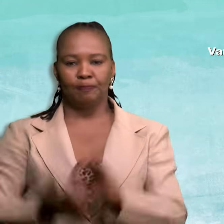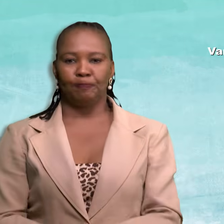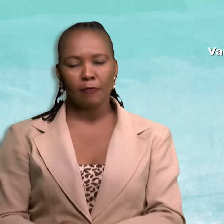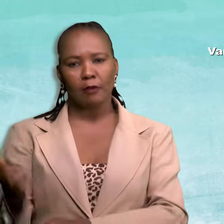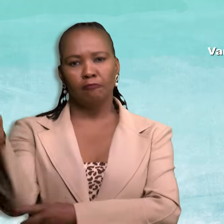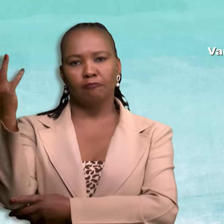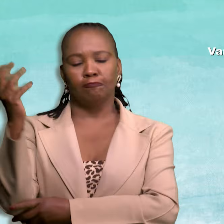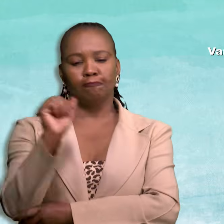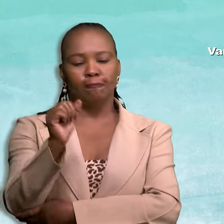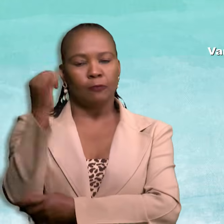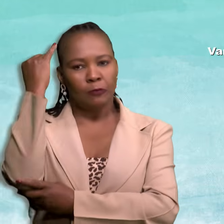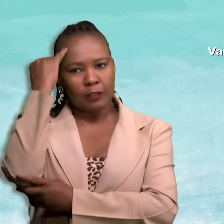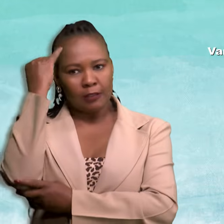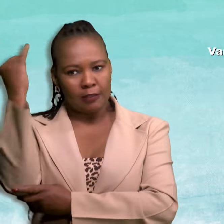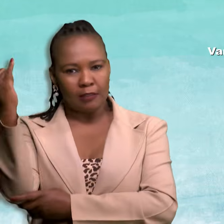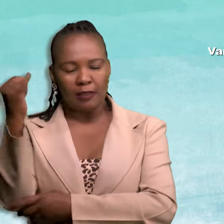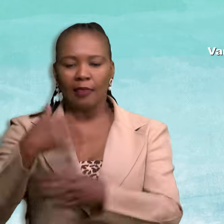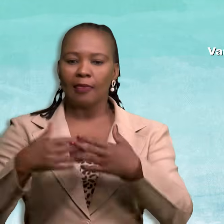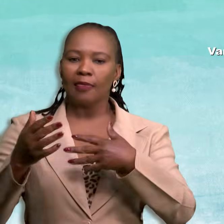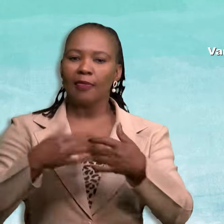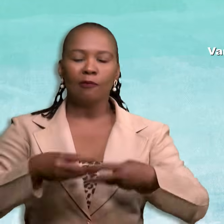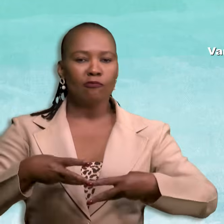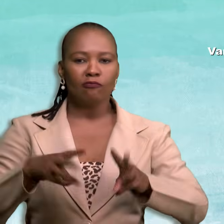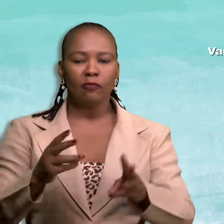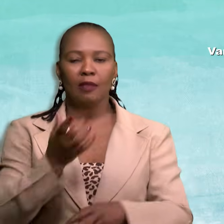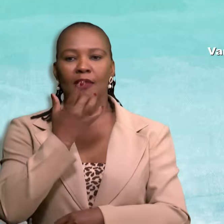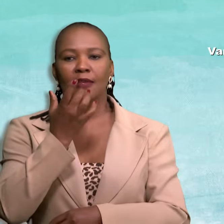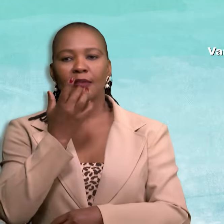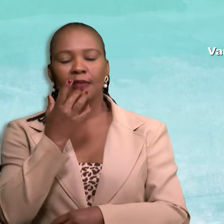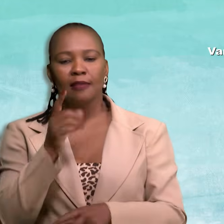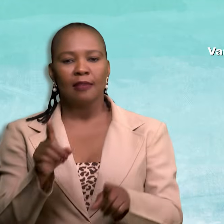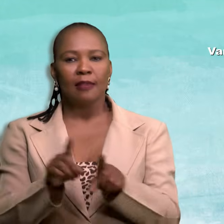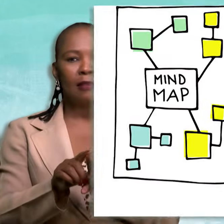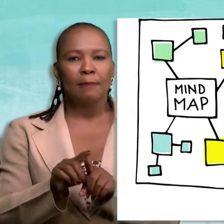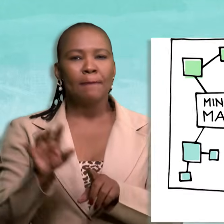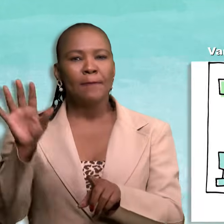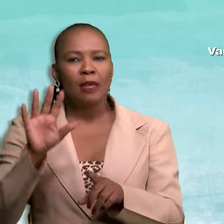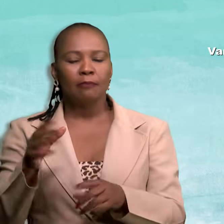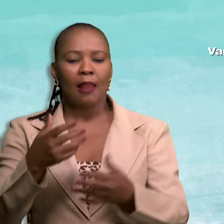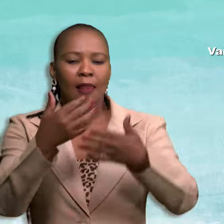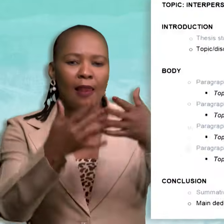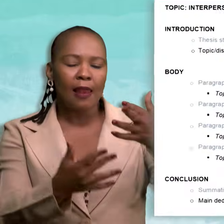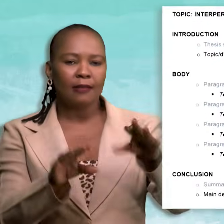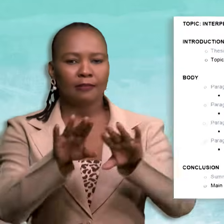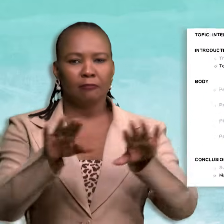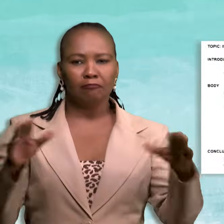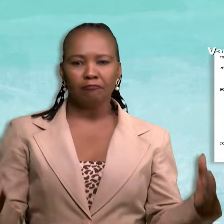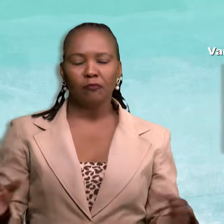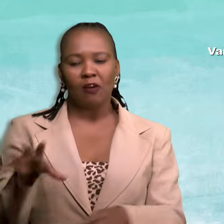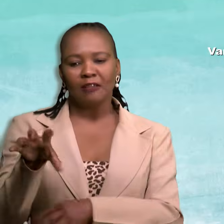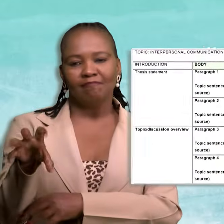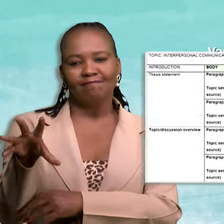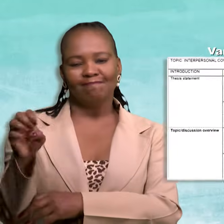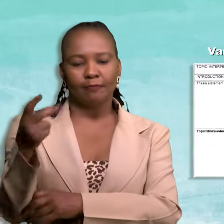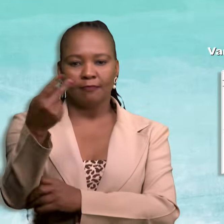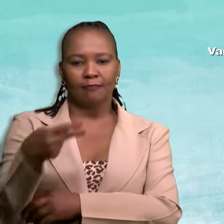You can present your brainstorming in whichever form you prefer, such as a mind map, a list, a table,